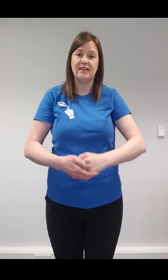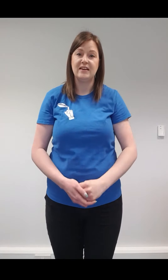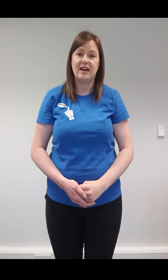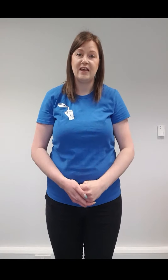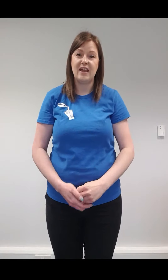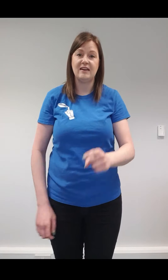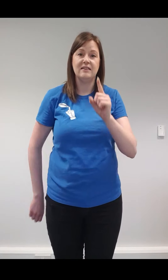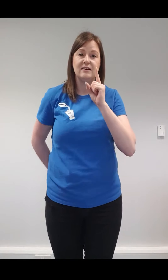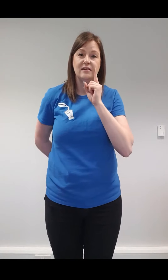Again,